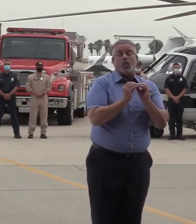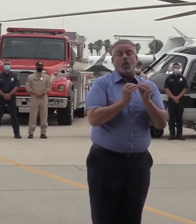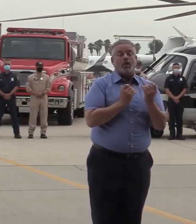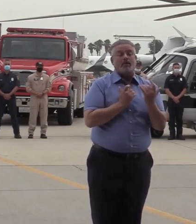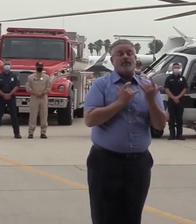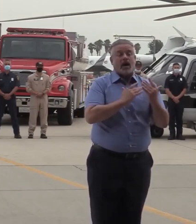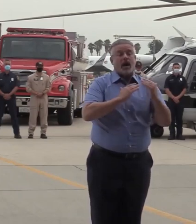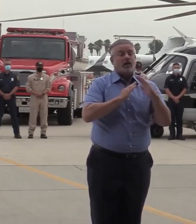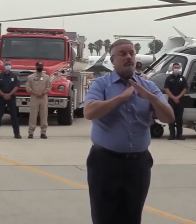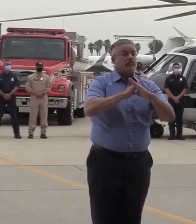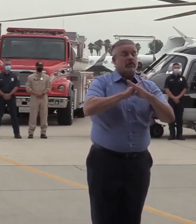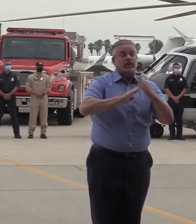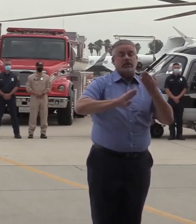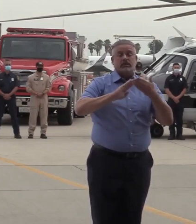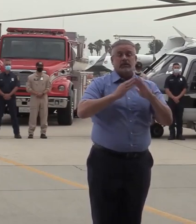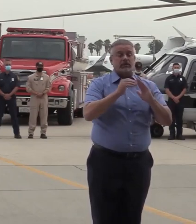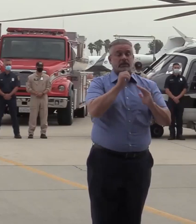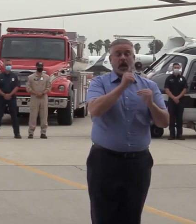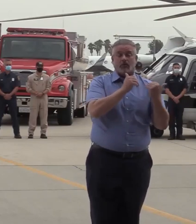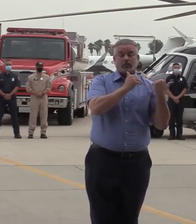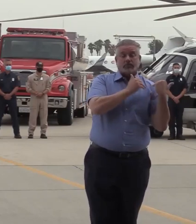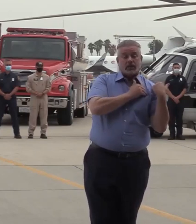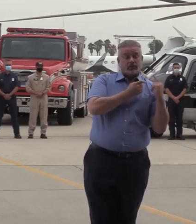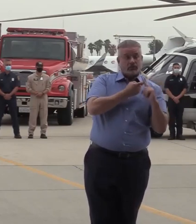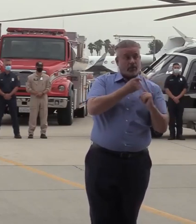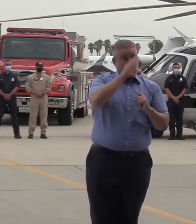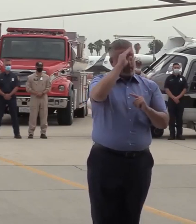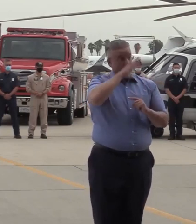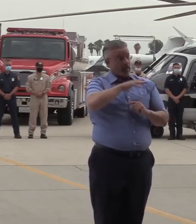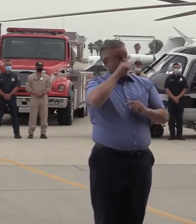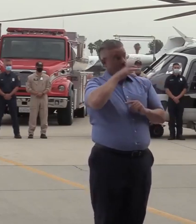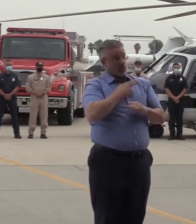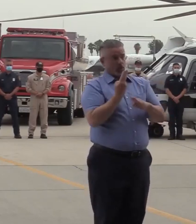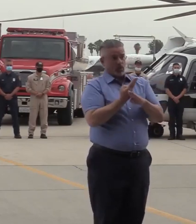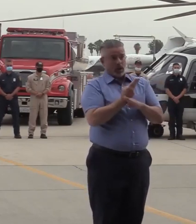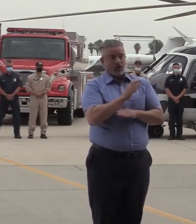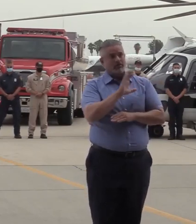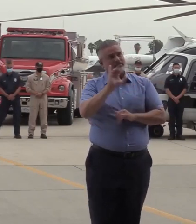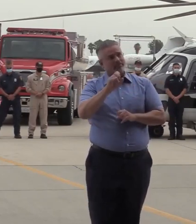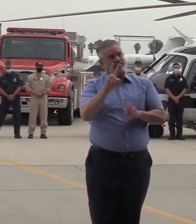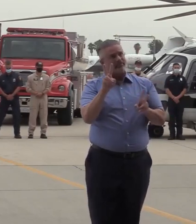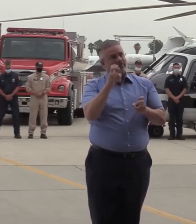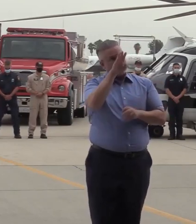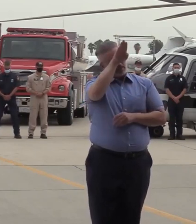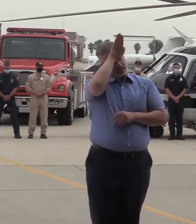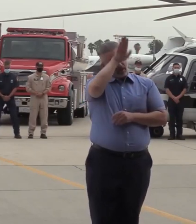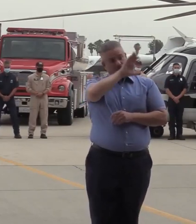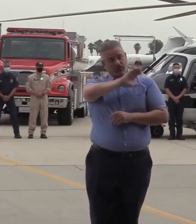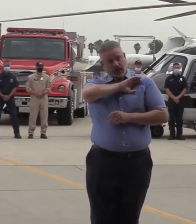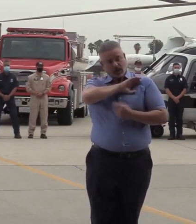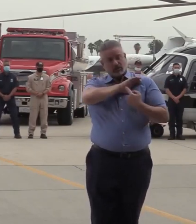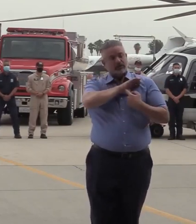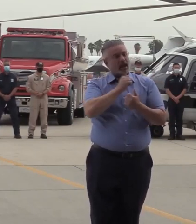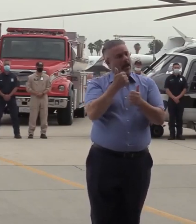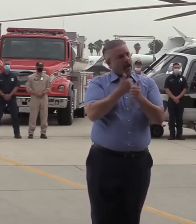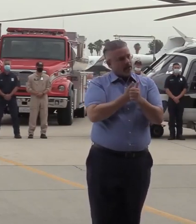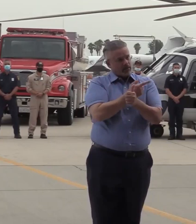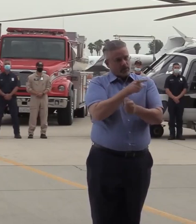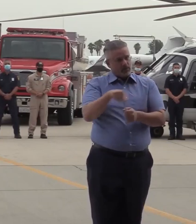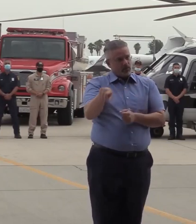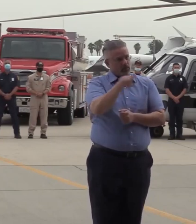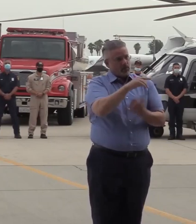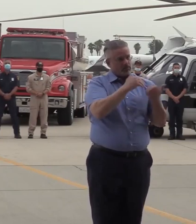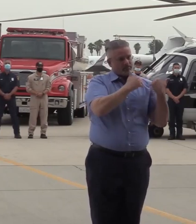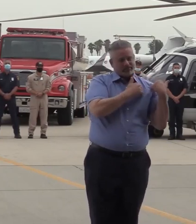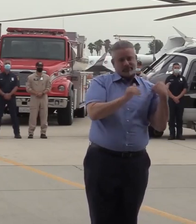fire resilient city is not just the responsibility of the men and women who wear the badge. Every one of us has a role to play, and